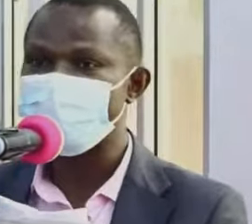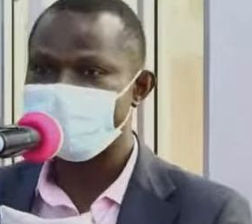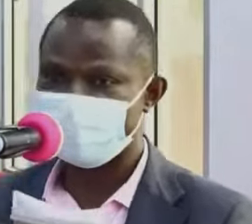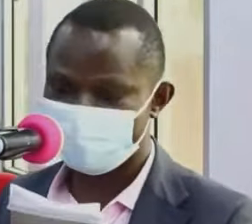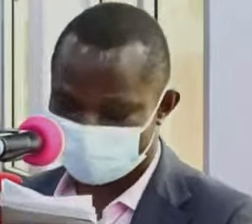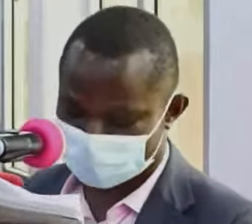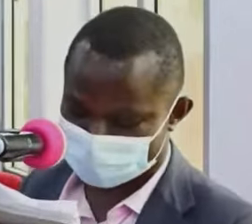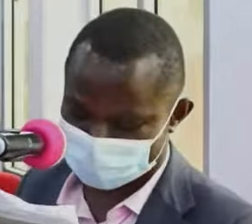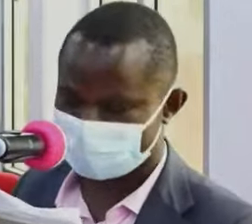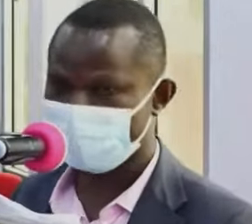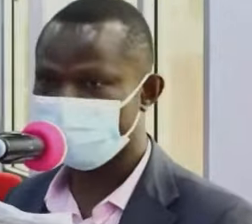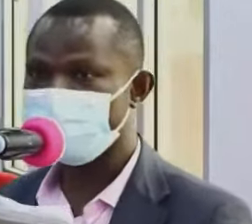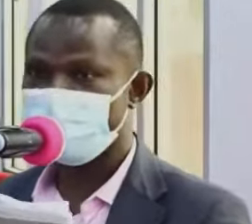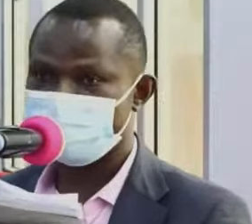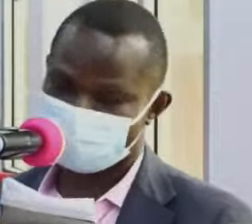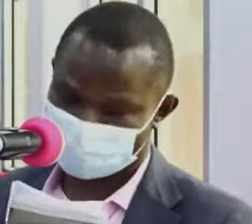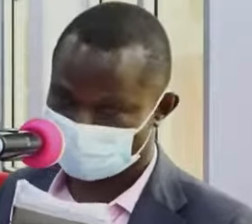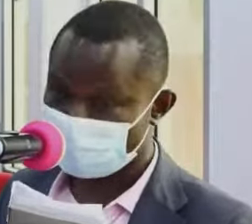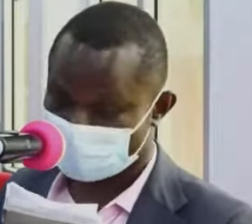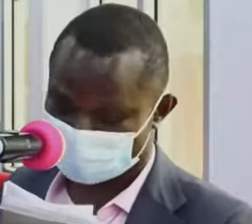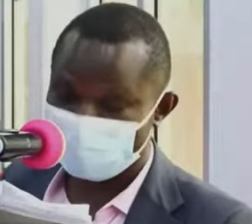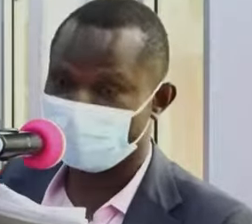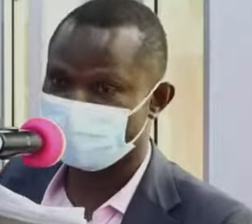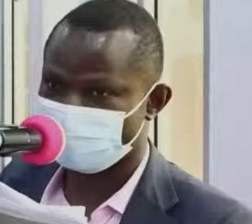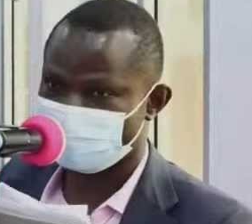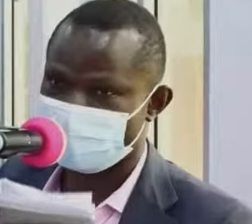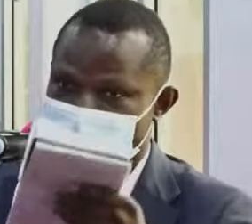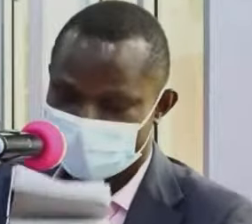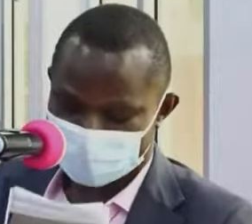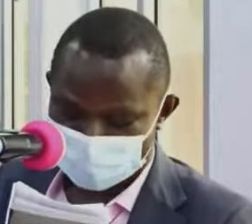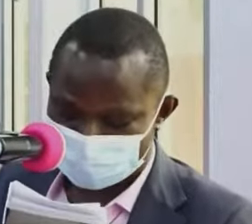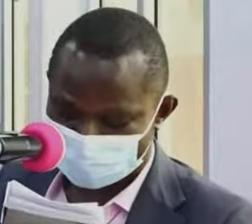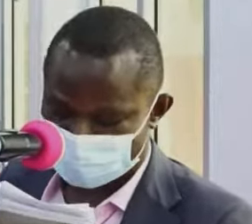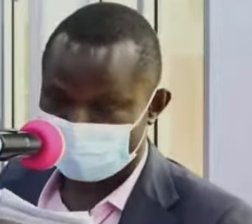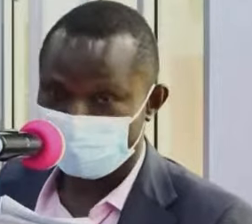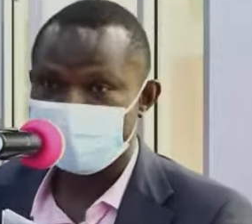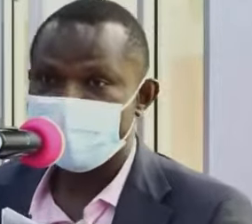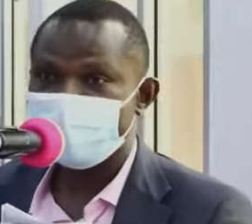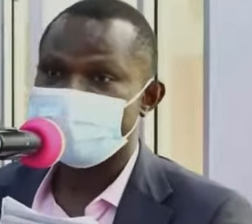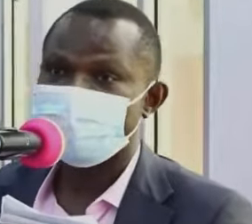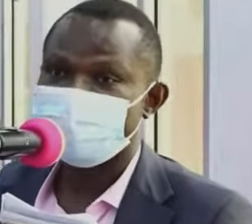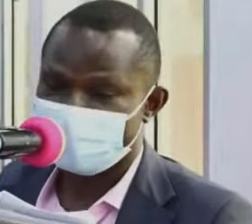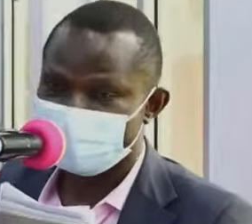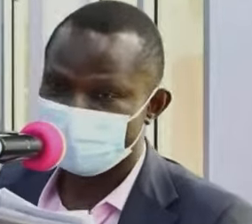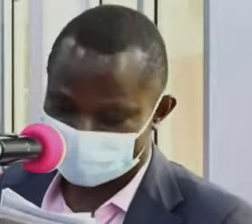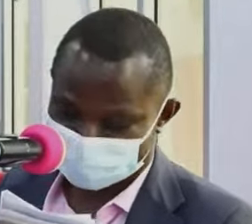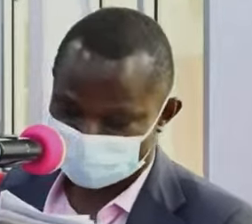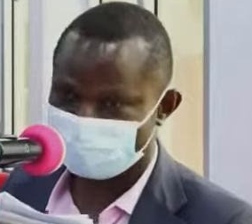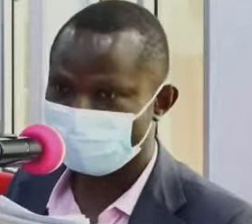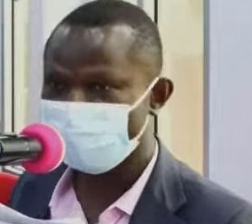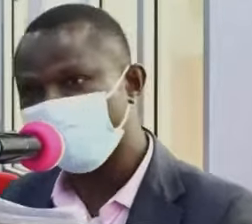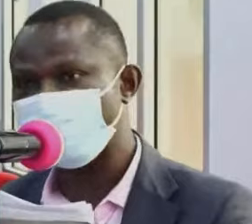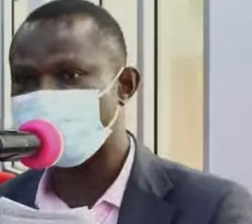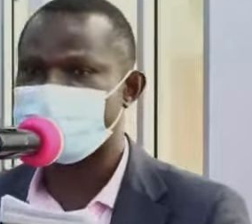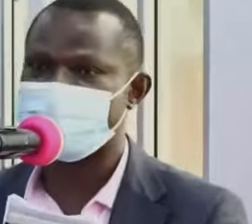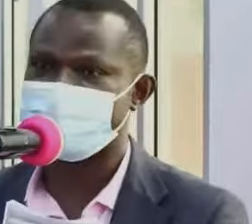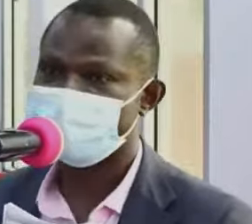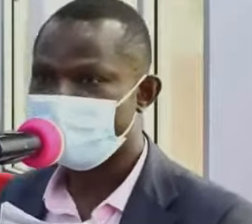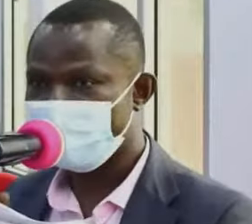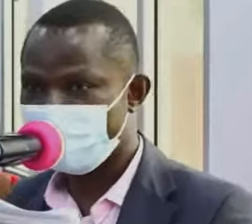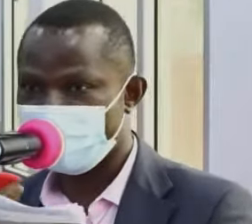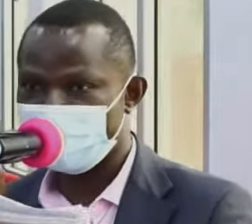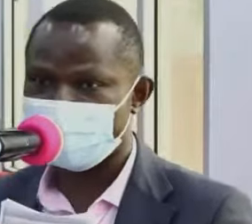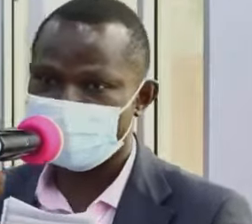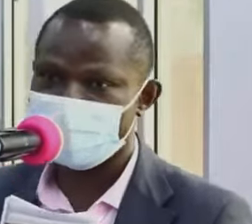being evaded by some shipping vessels. And according to them, some Chinese vessels use